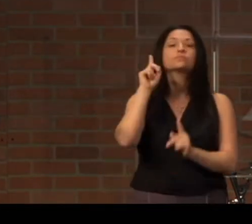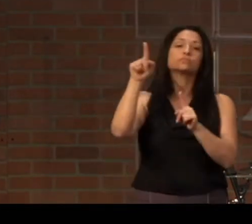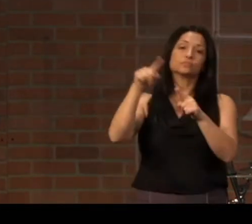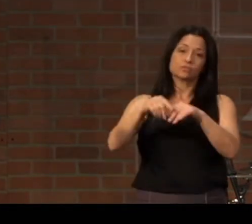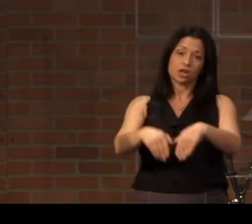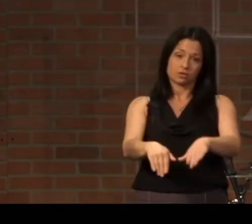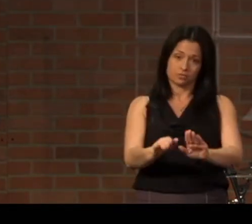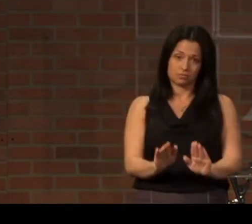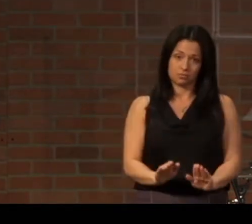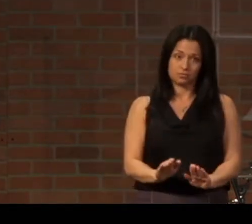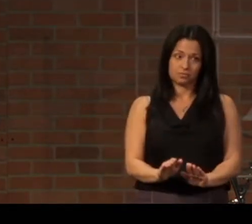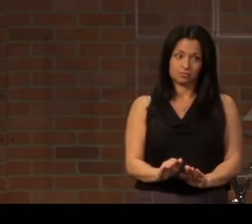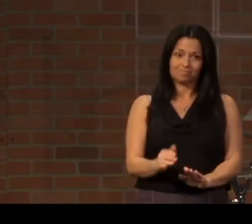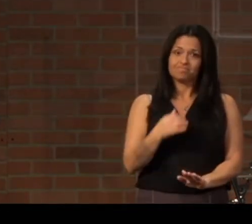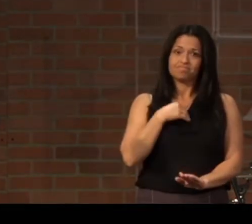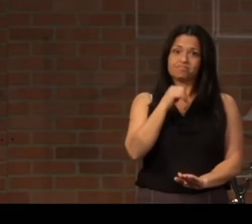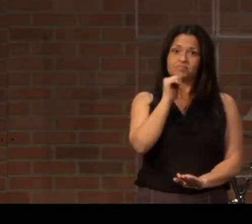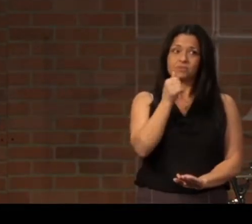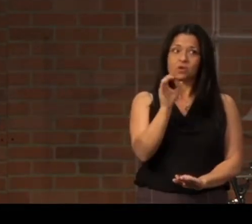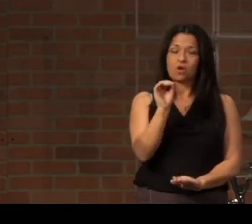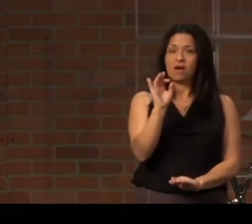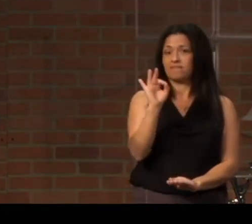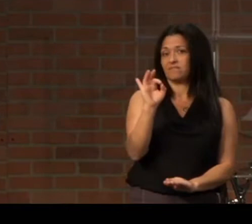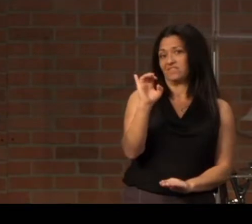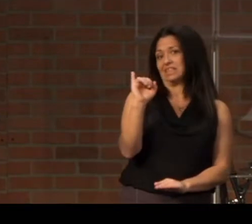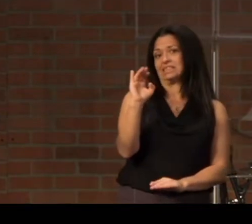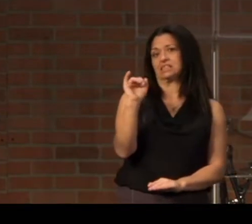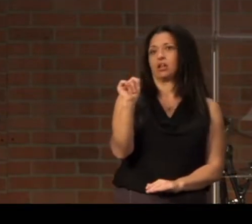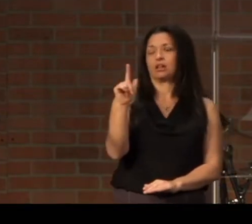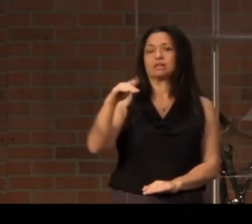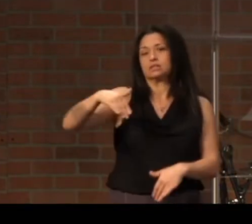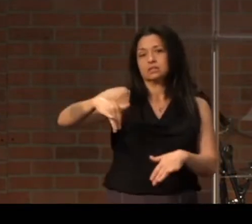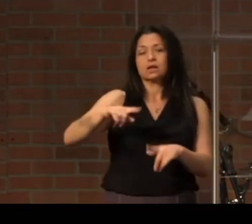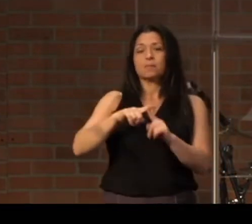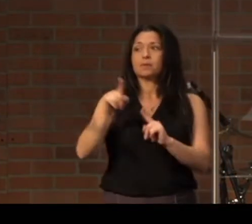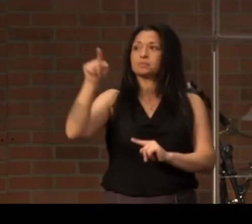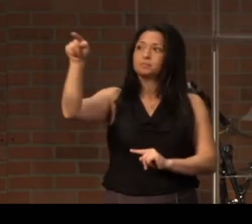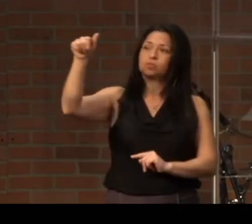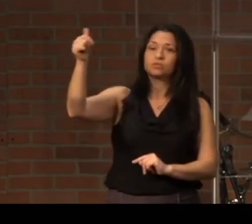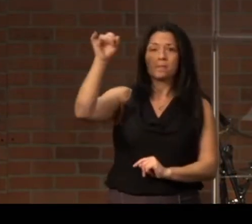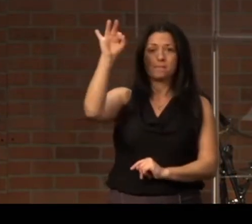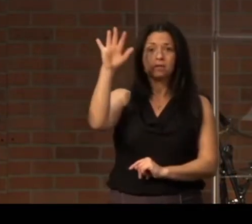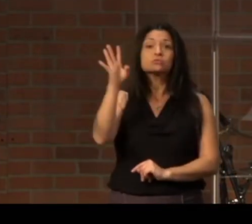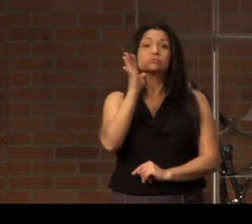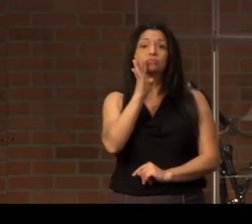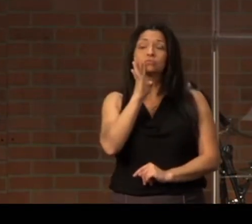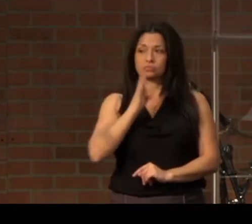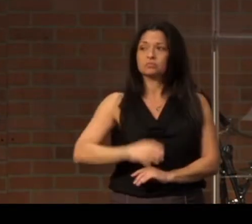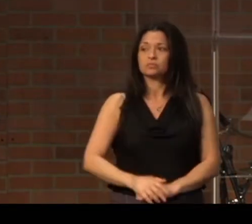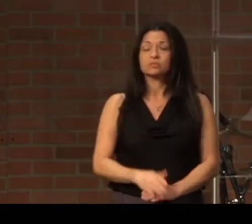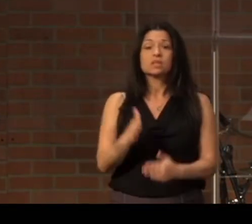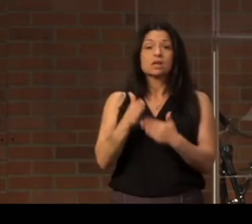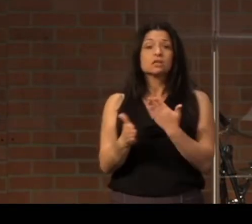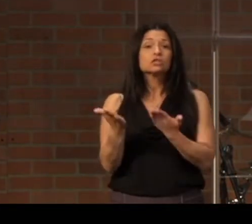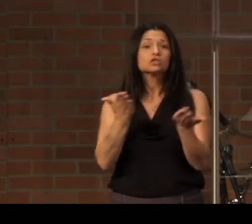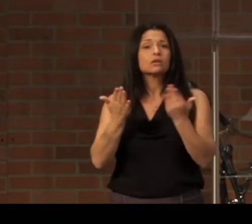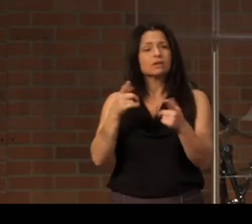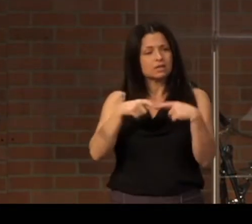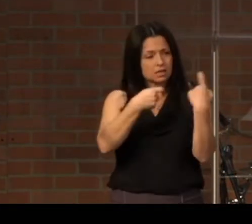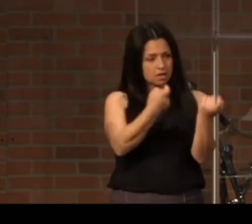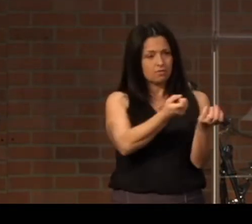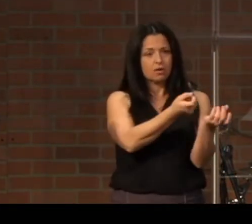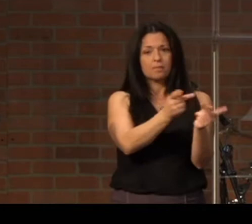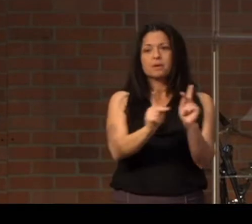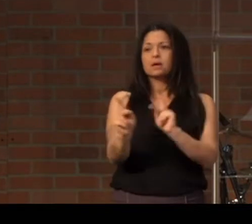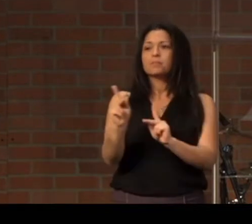and I was not officiating at it, and the pastor who was speaking, at the end of the service, he gave people an opportunity